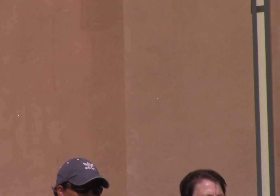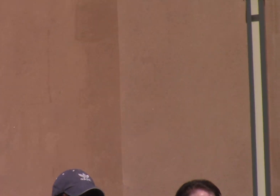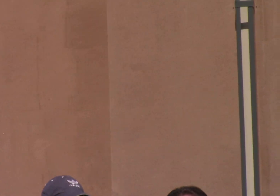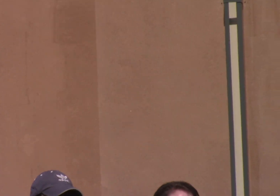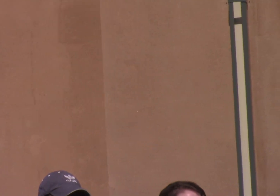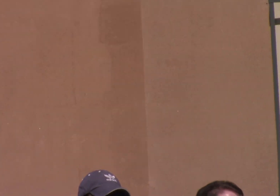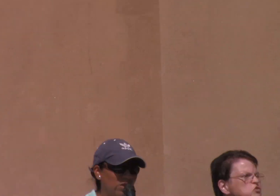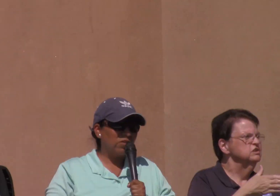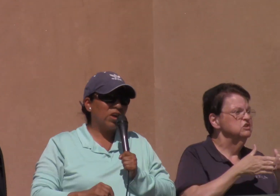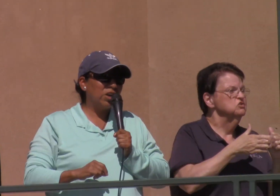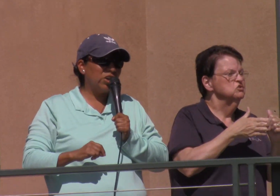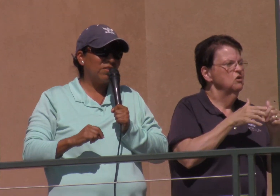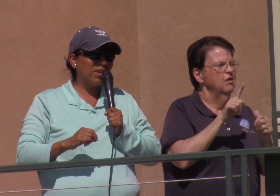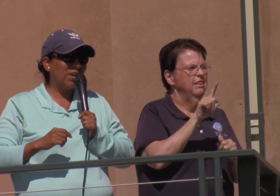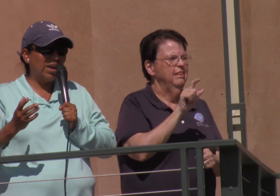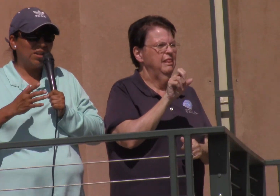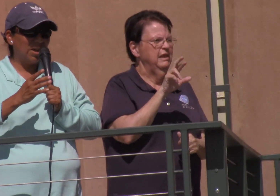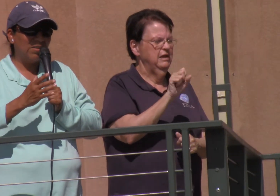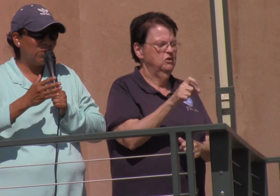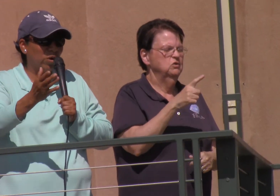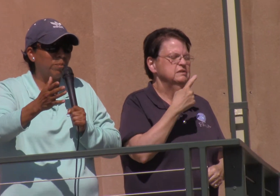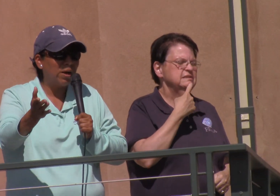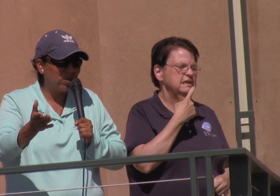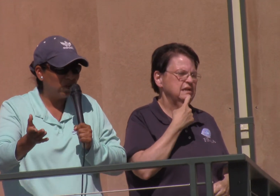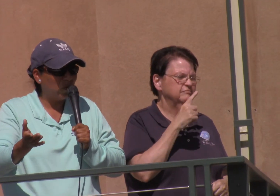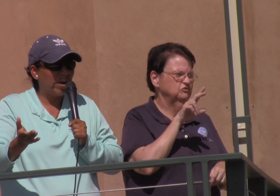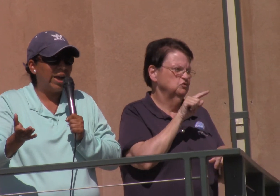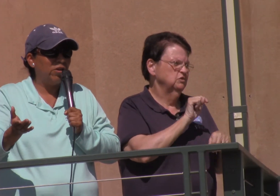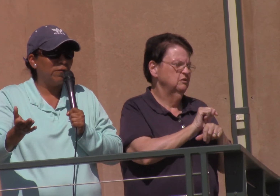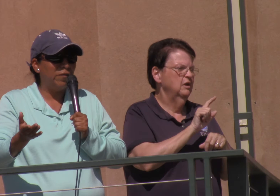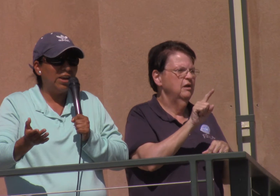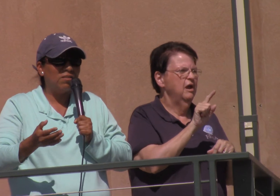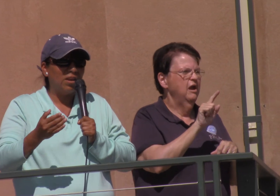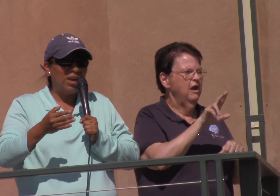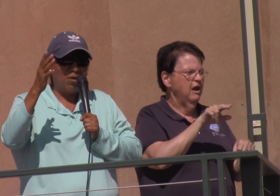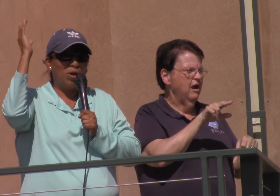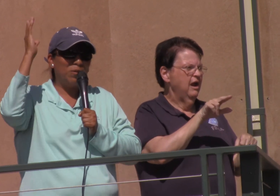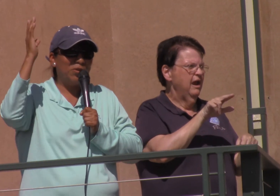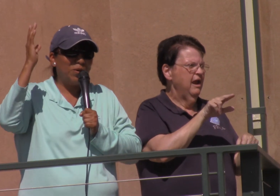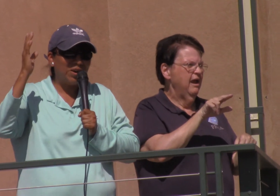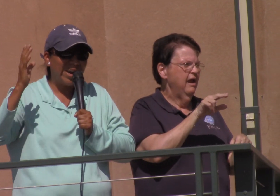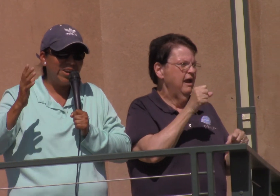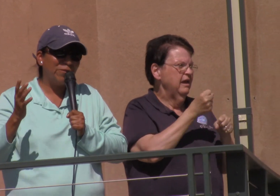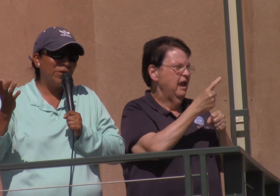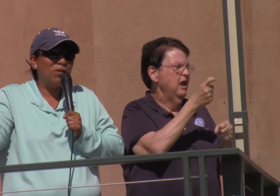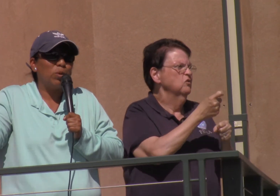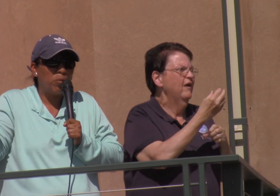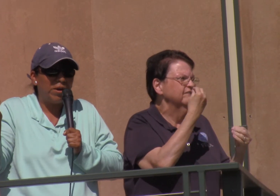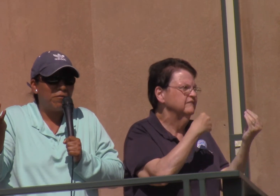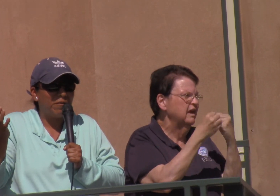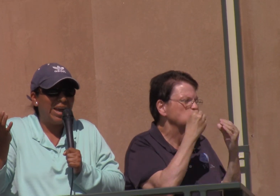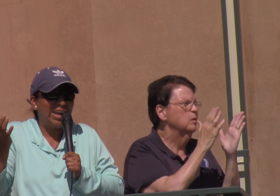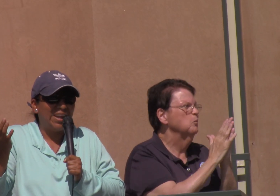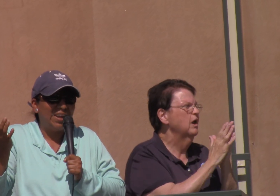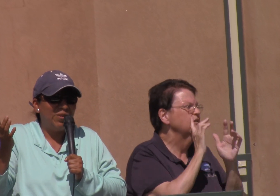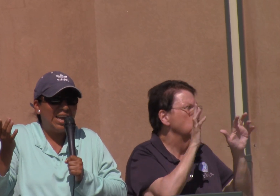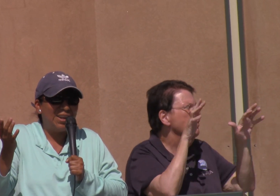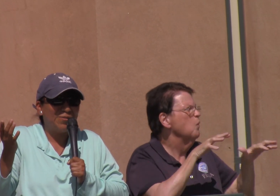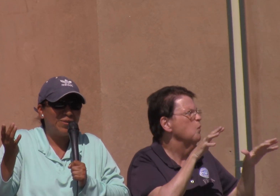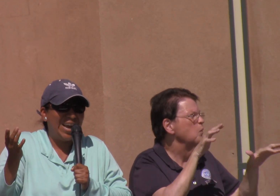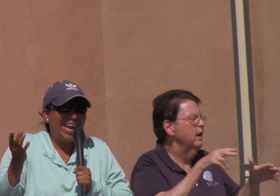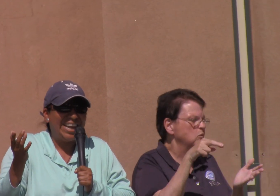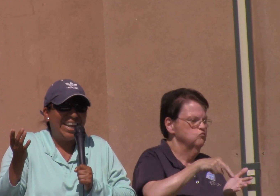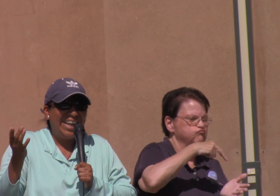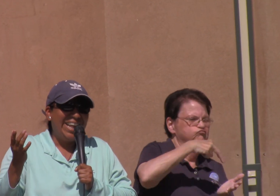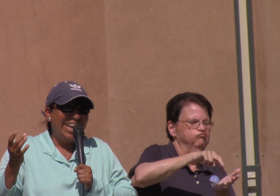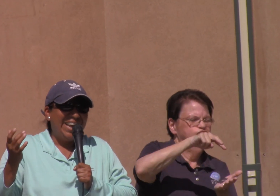after Las Conchas, I said, we're about to do our annual feast. And what do we do on our annual feast? We pray for rain. We dance